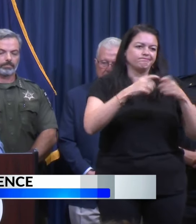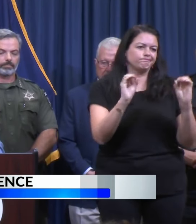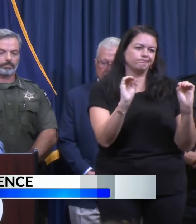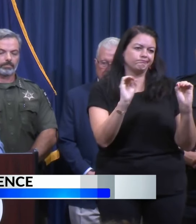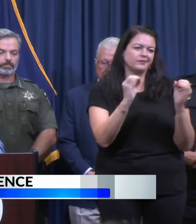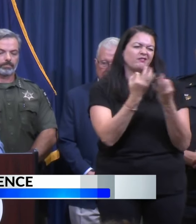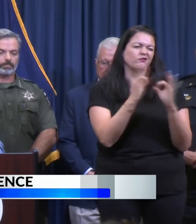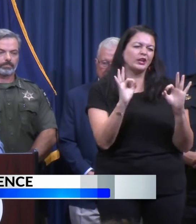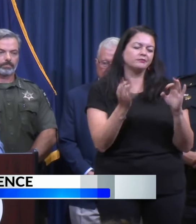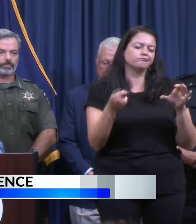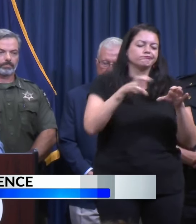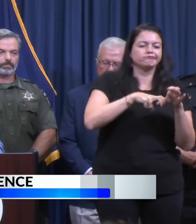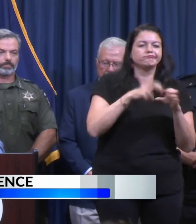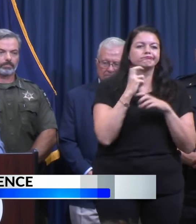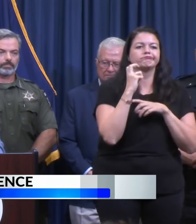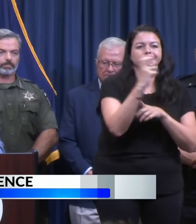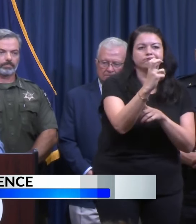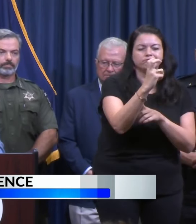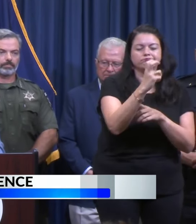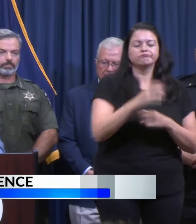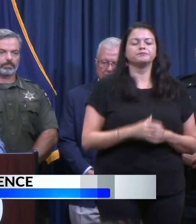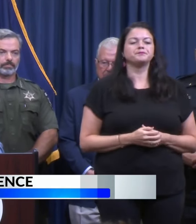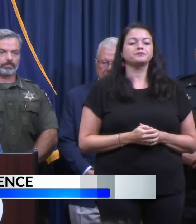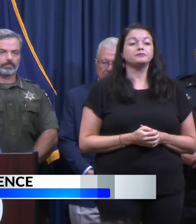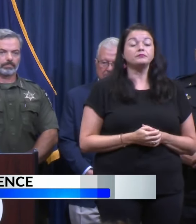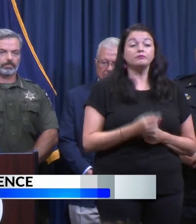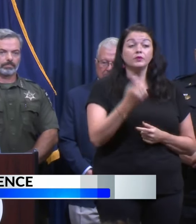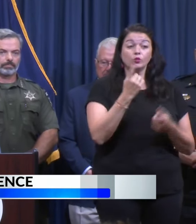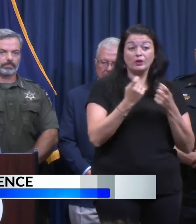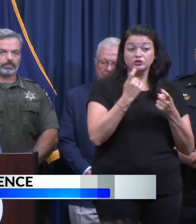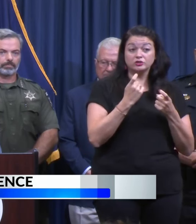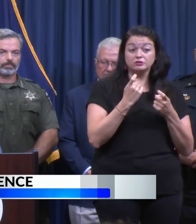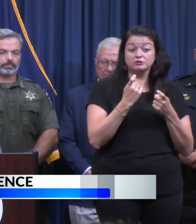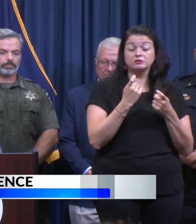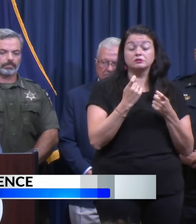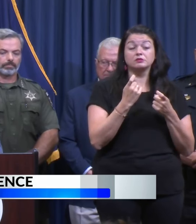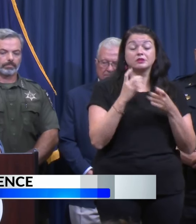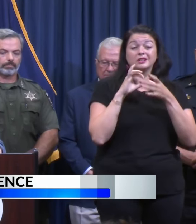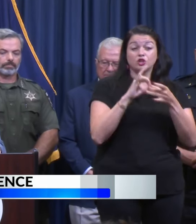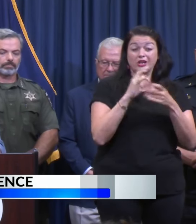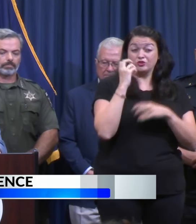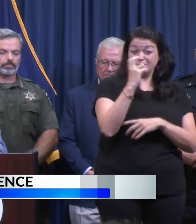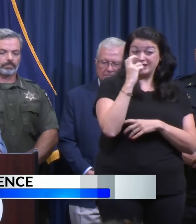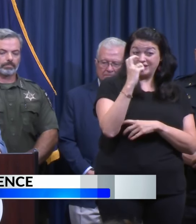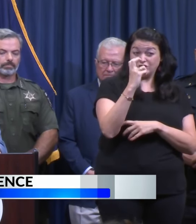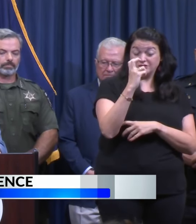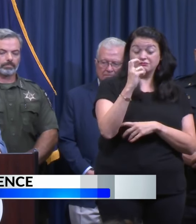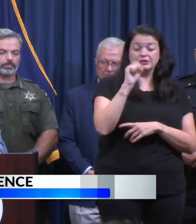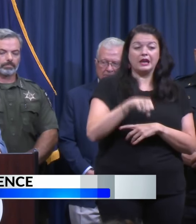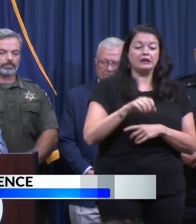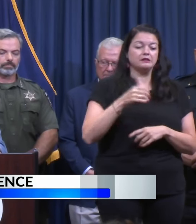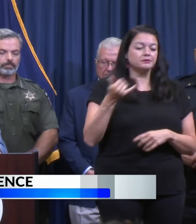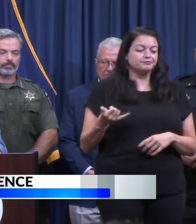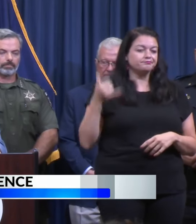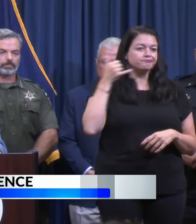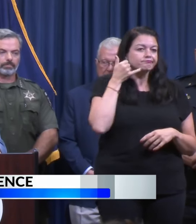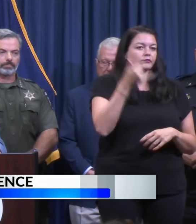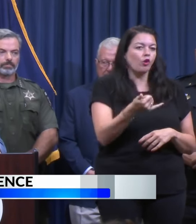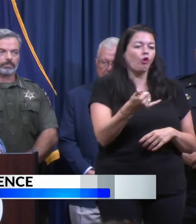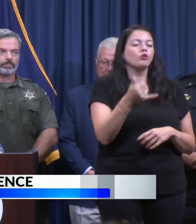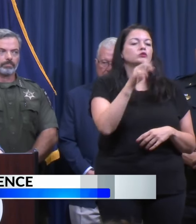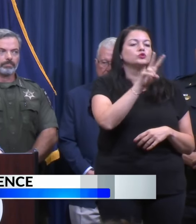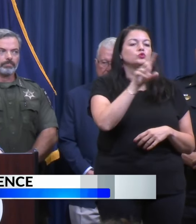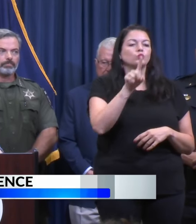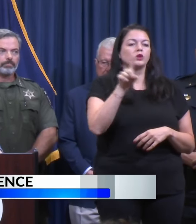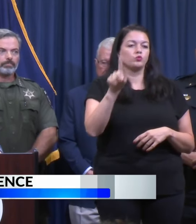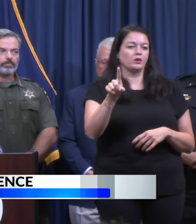to accommodate emergency efforts. For questions or concerns regarding transportation, citizens may dial 211 for more